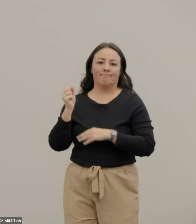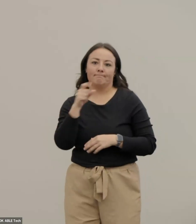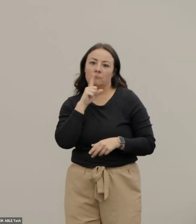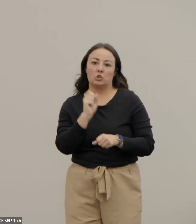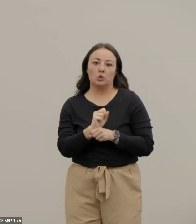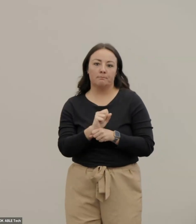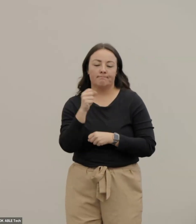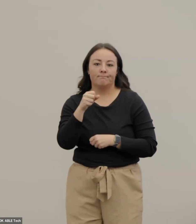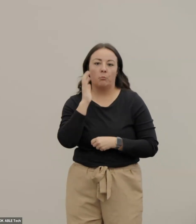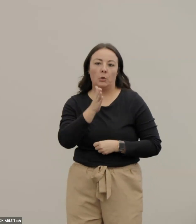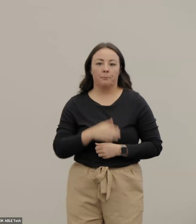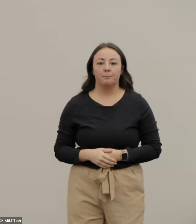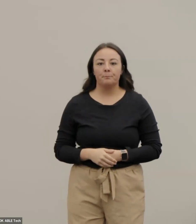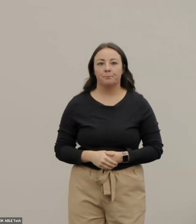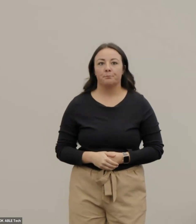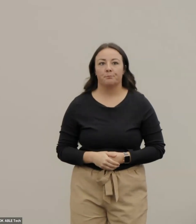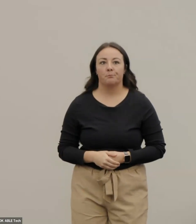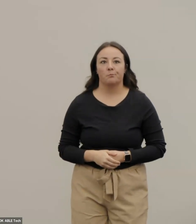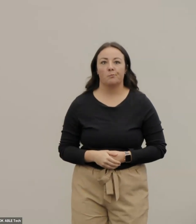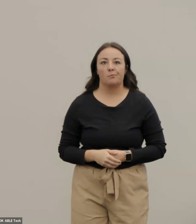For sure. All right.